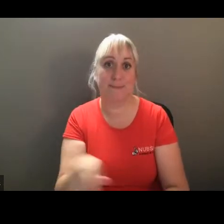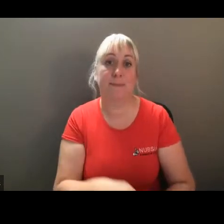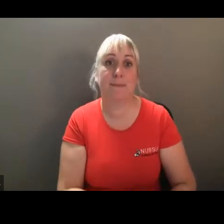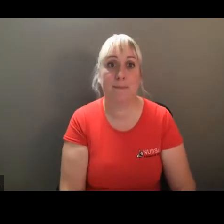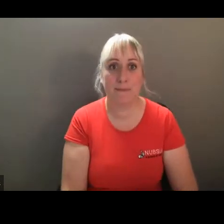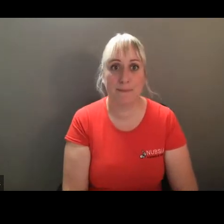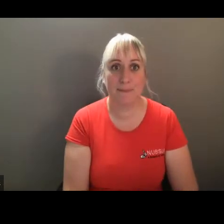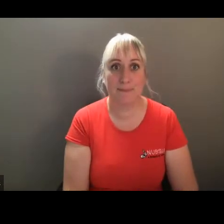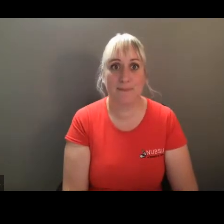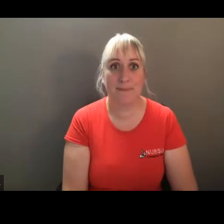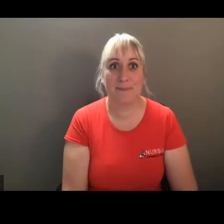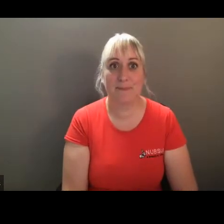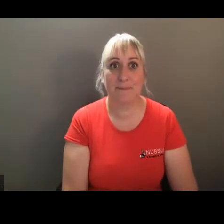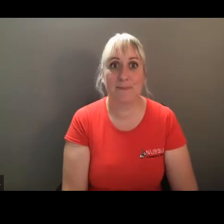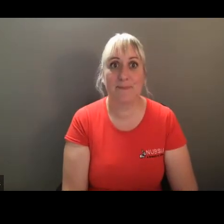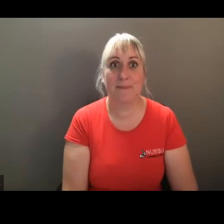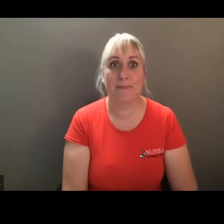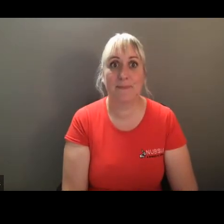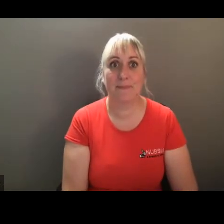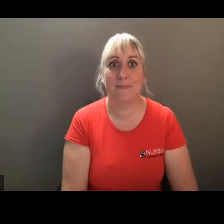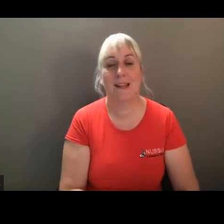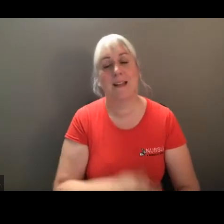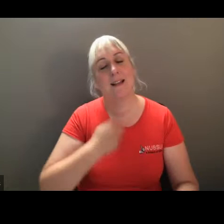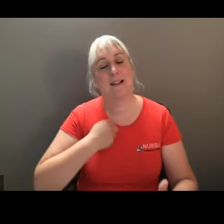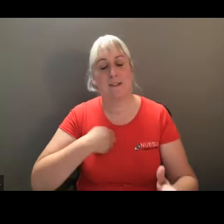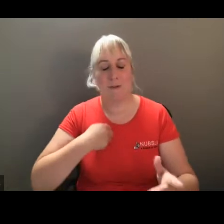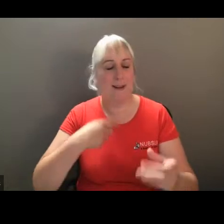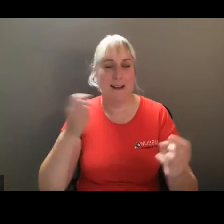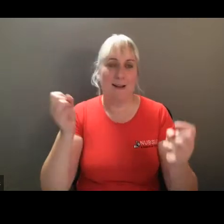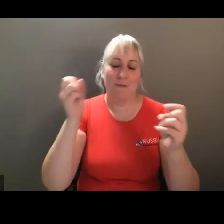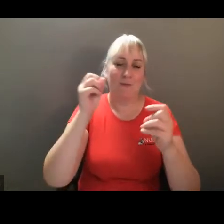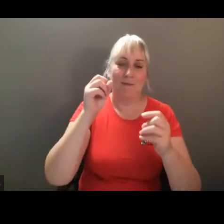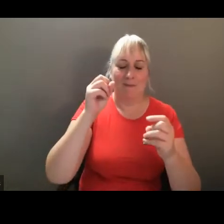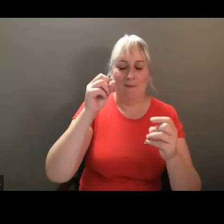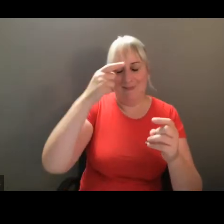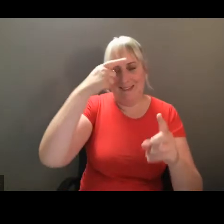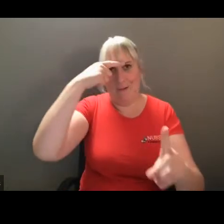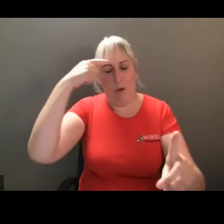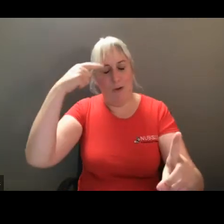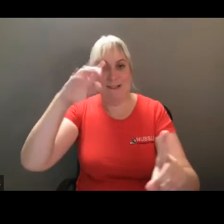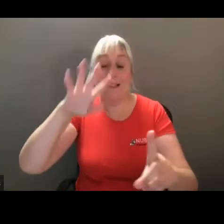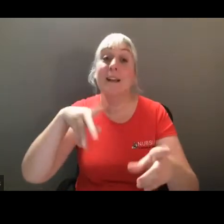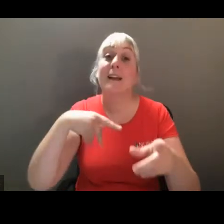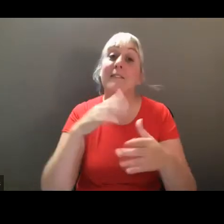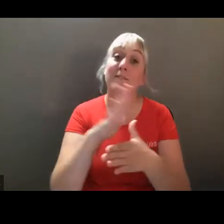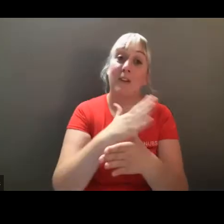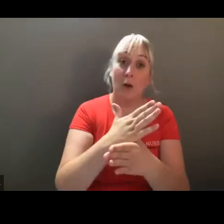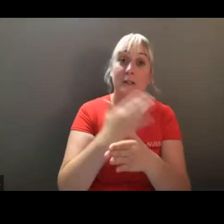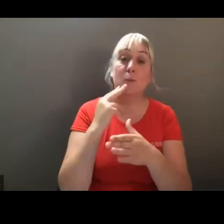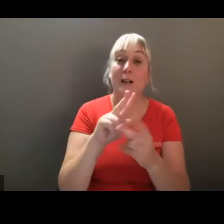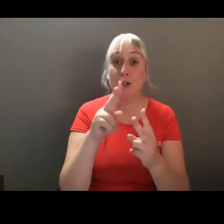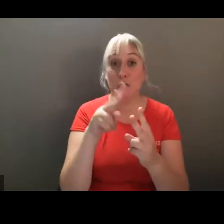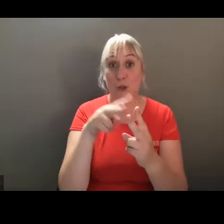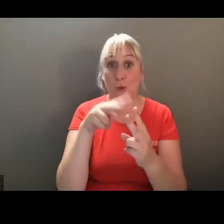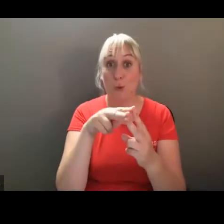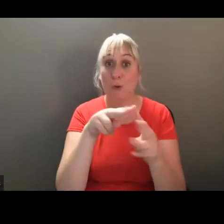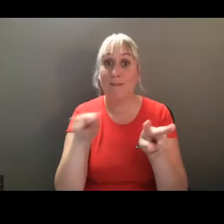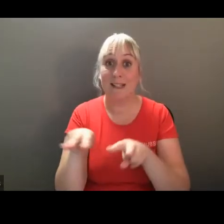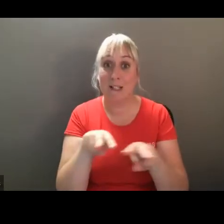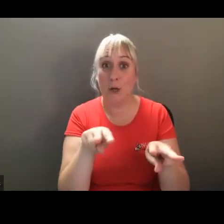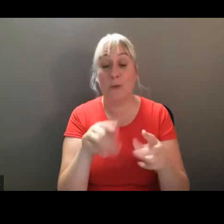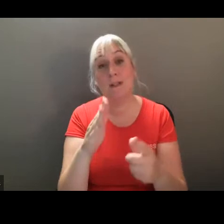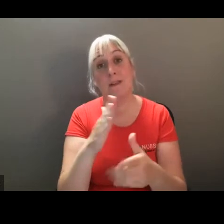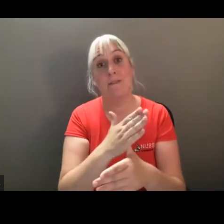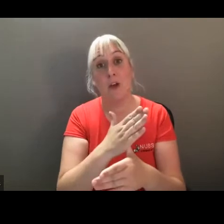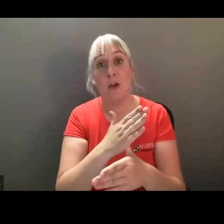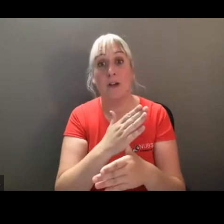Sorry, heat's getting to me. We're going to have two videos first. Charlene from Toynbee Hall, and we're